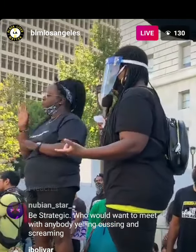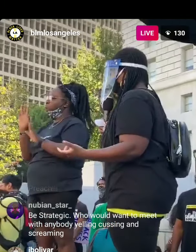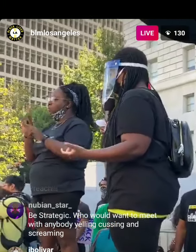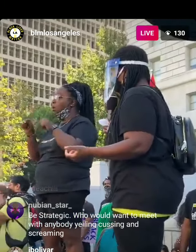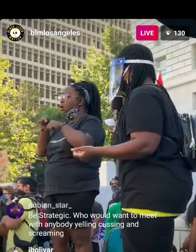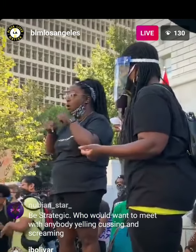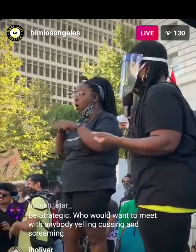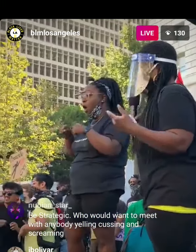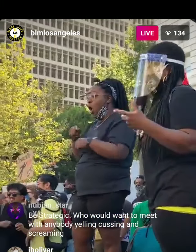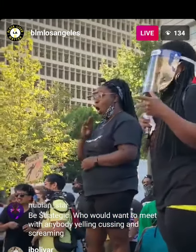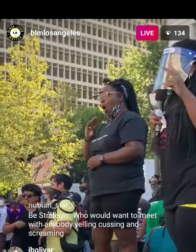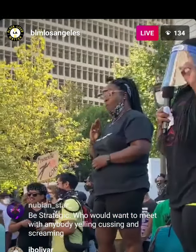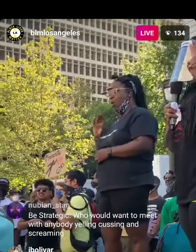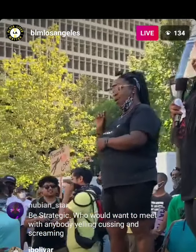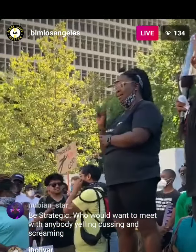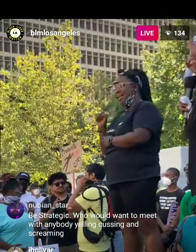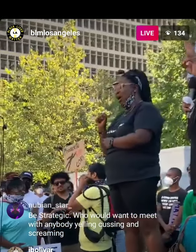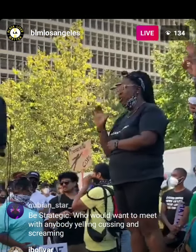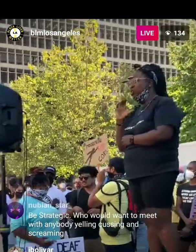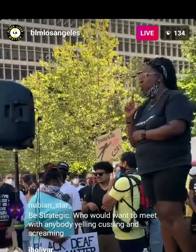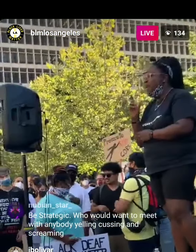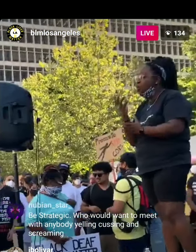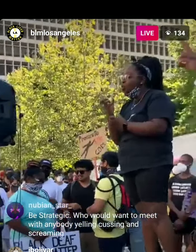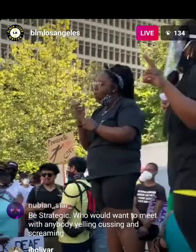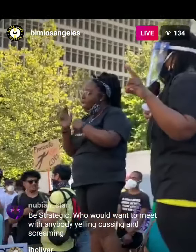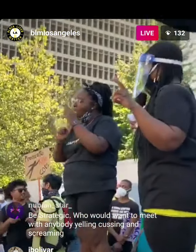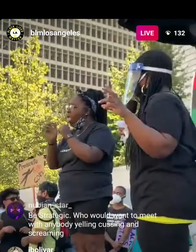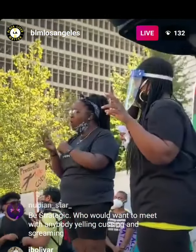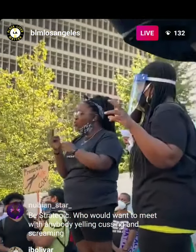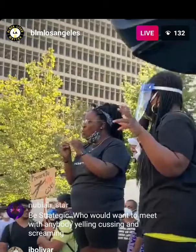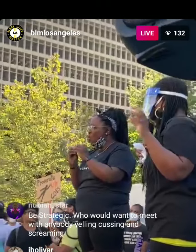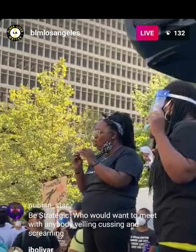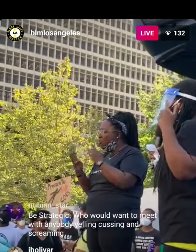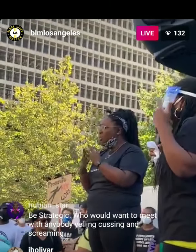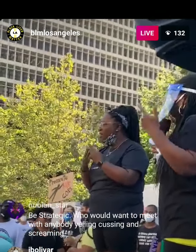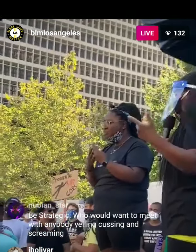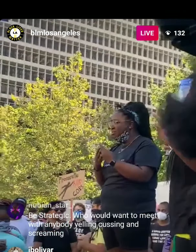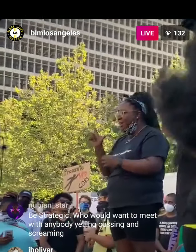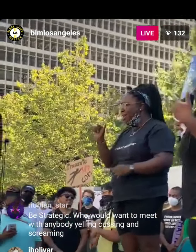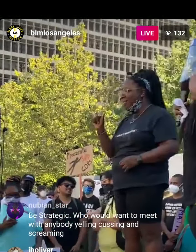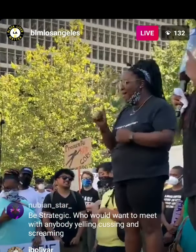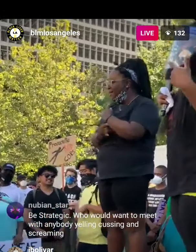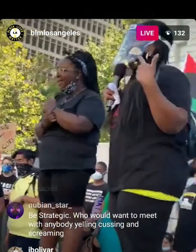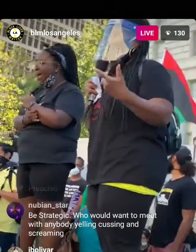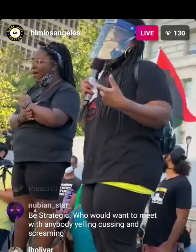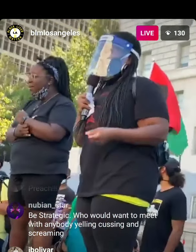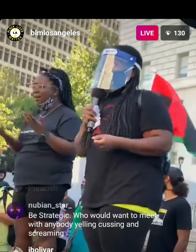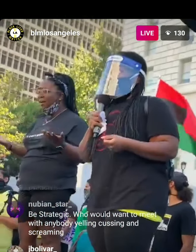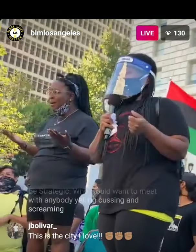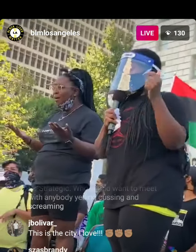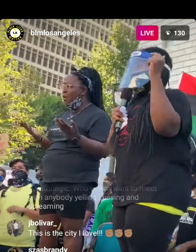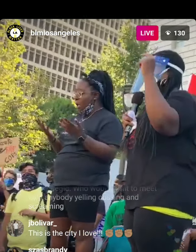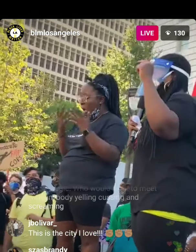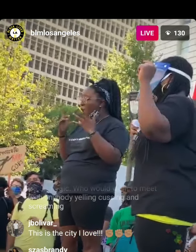our Board of County Supervisors wanted to build 2 more jails in LA County. We already have the largest